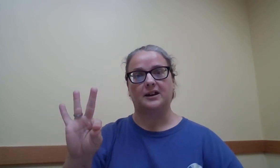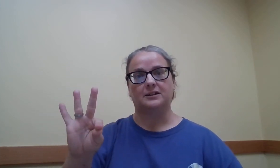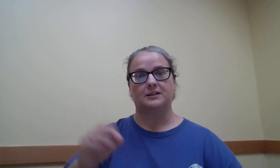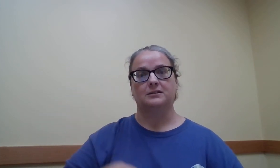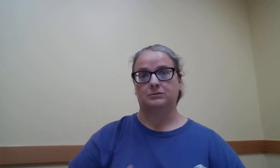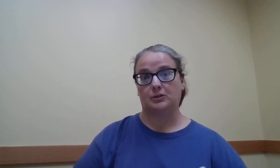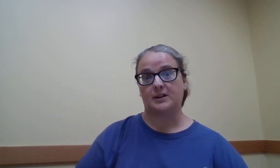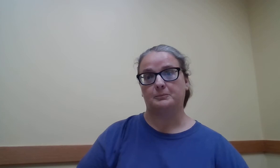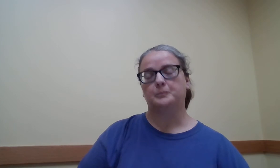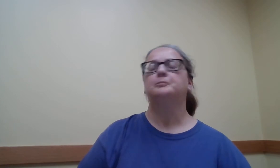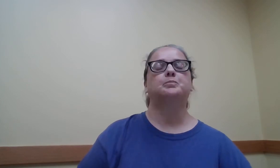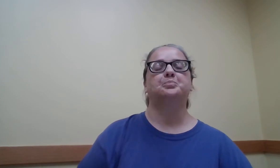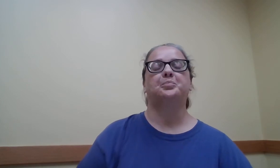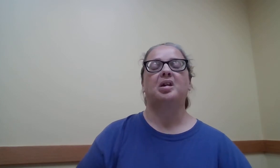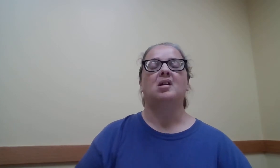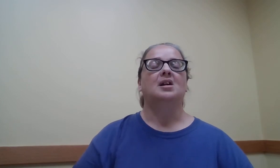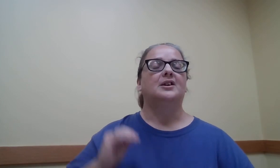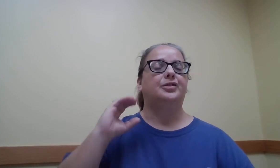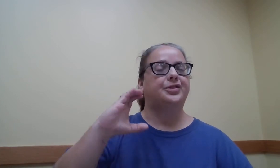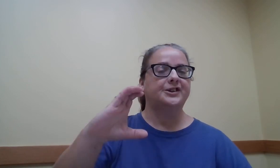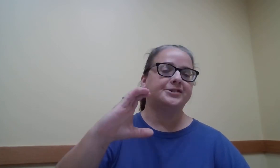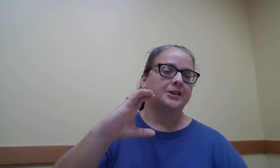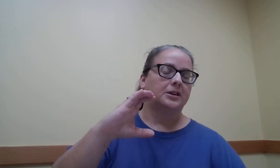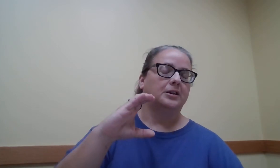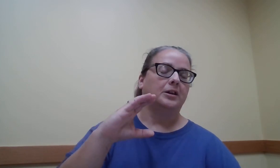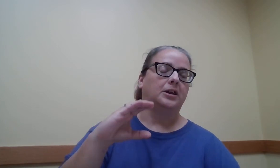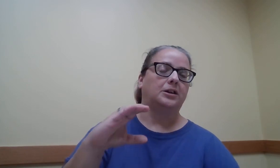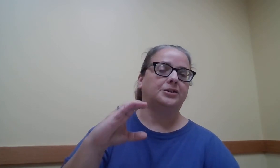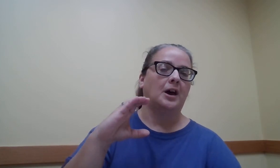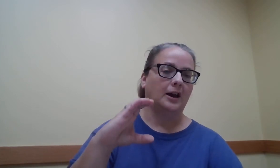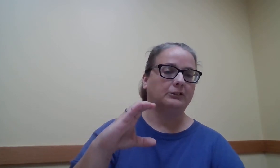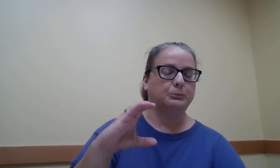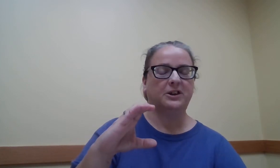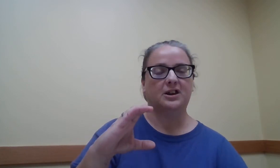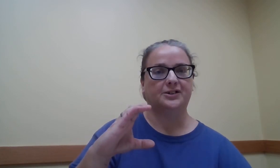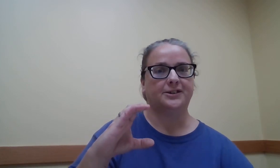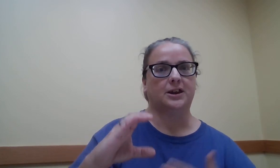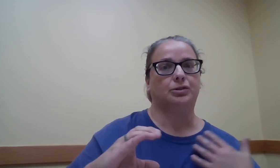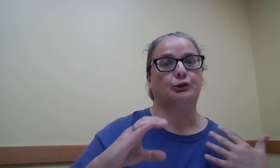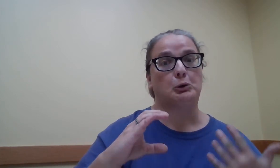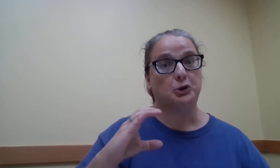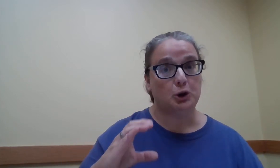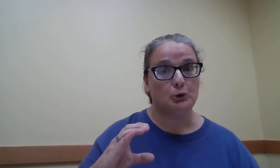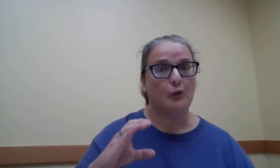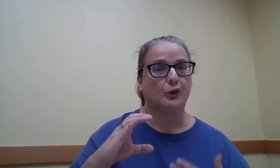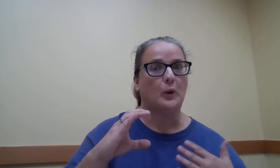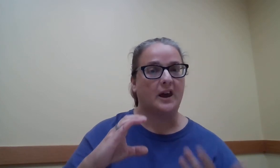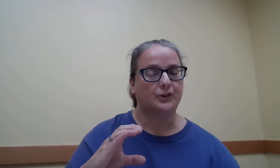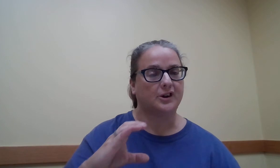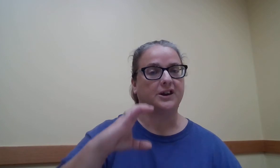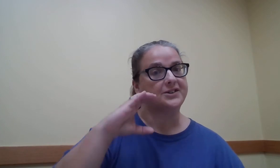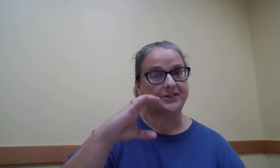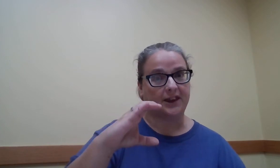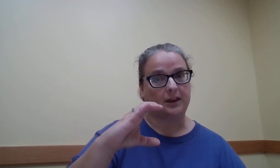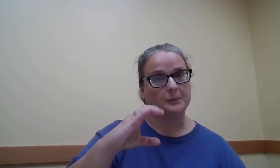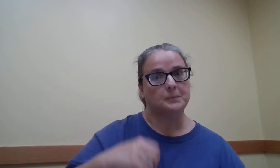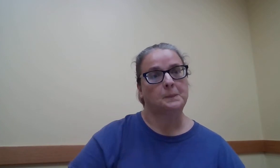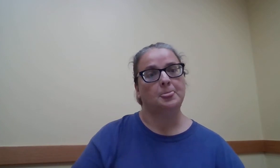309. Okay, this is 100 because the Roman numeral for 100 is a C.